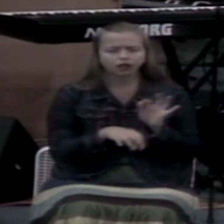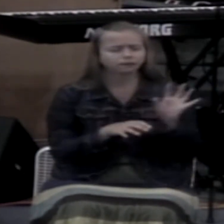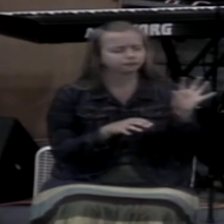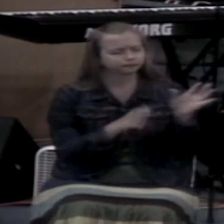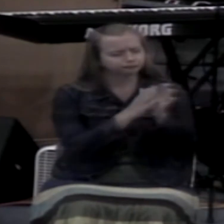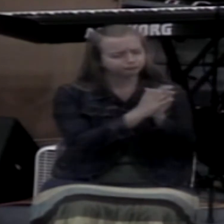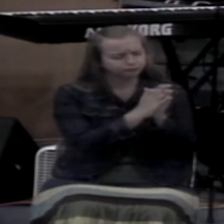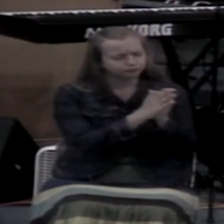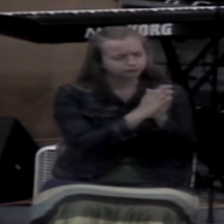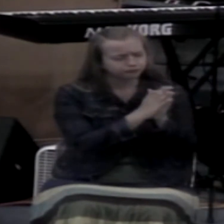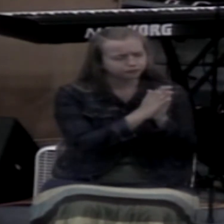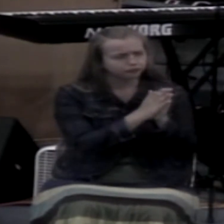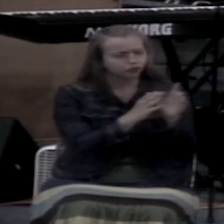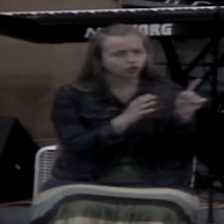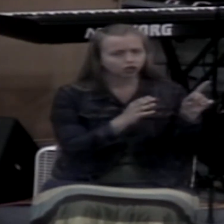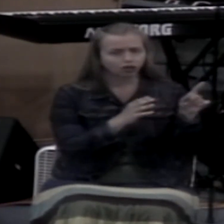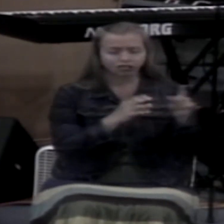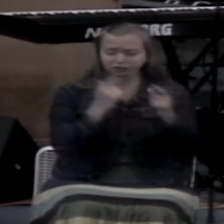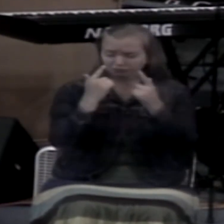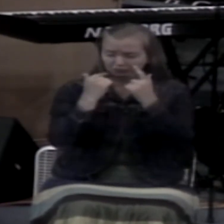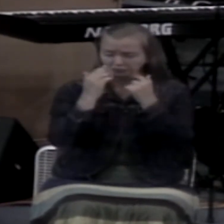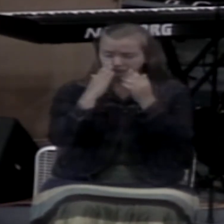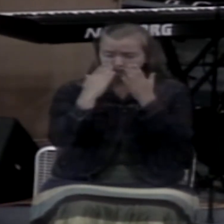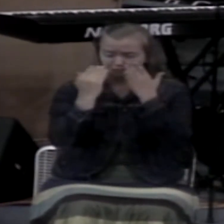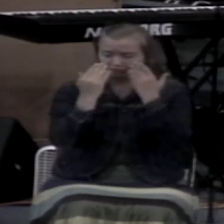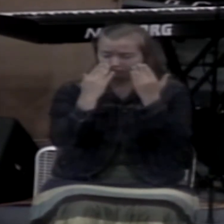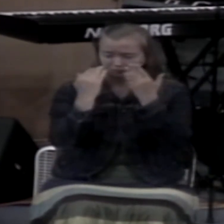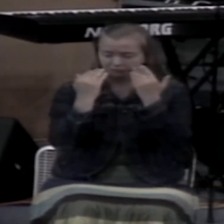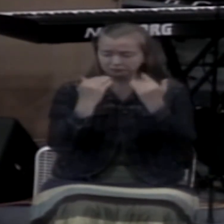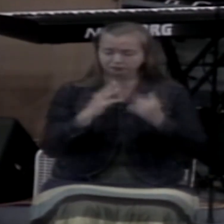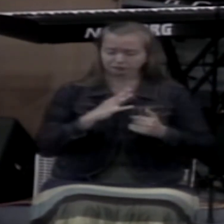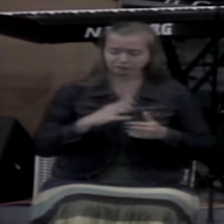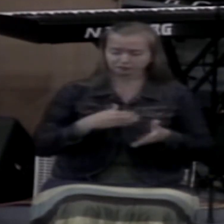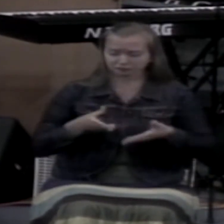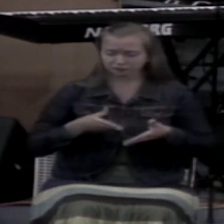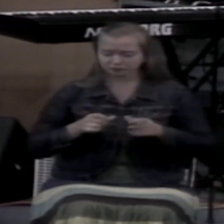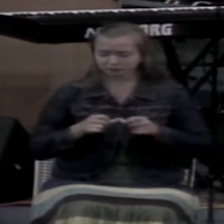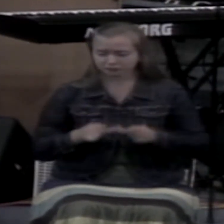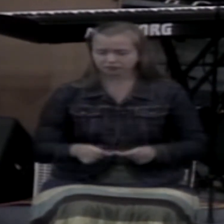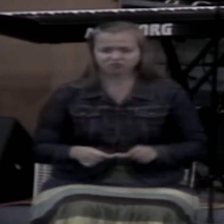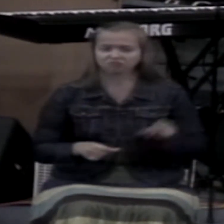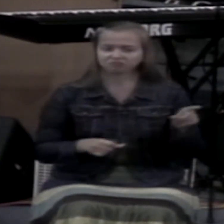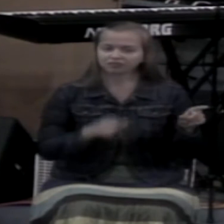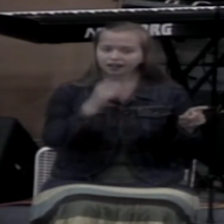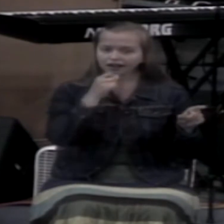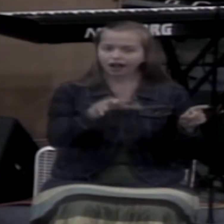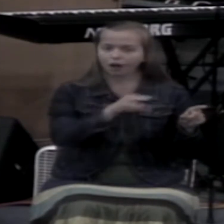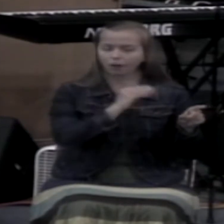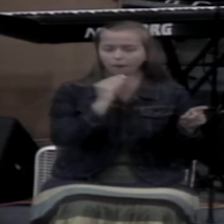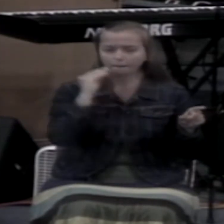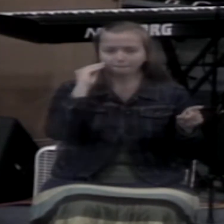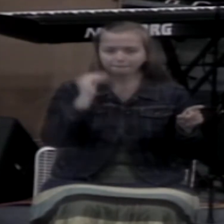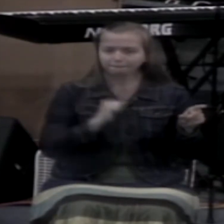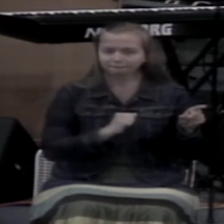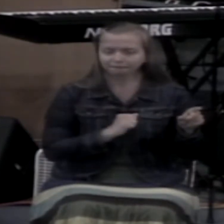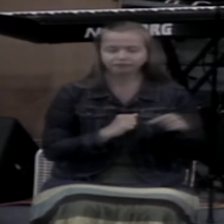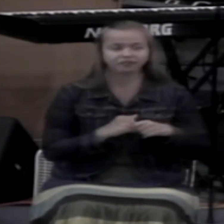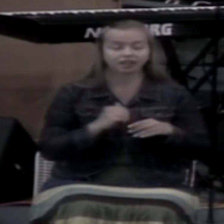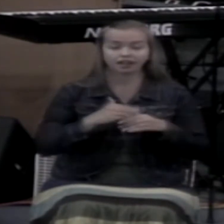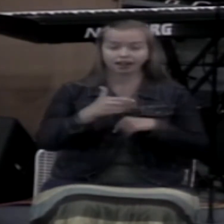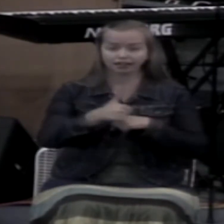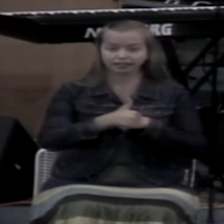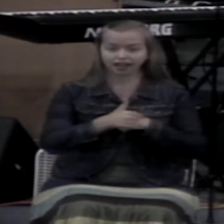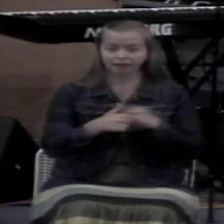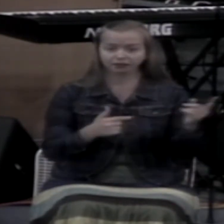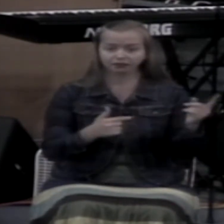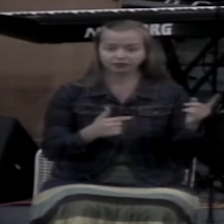wiped the tears from her eyes and went on serving, did not go home. The next time I saw her, she thanked me. She said, you know, I was working away and realized I